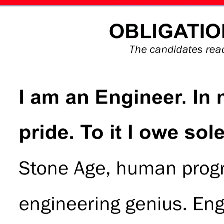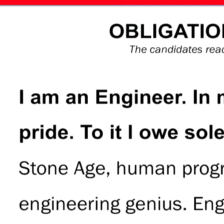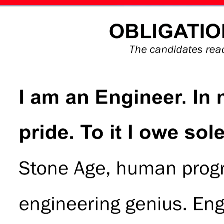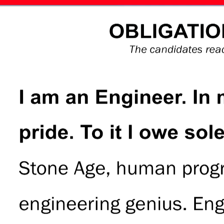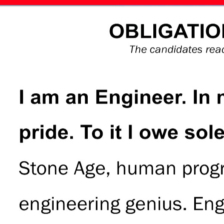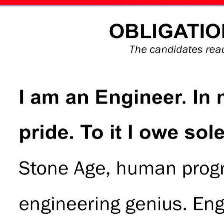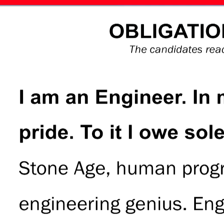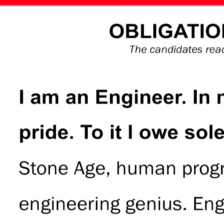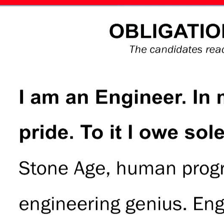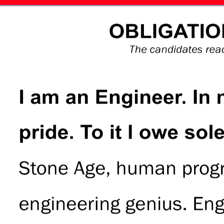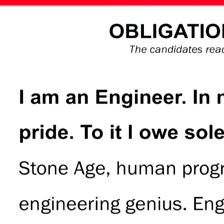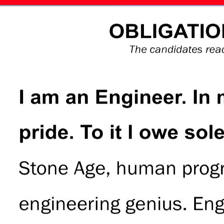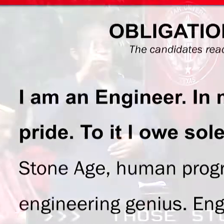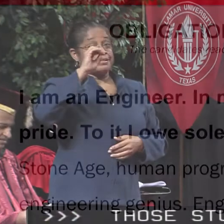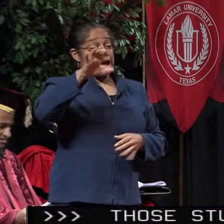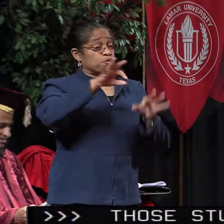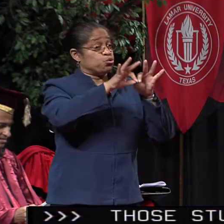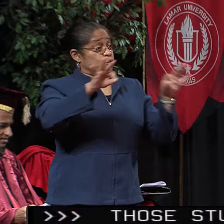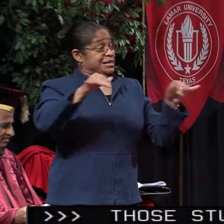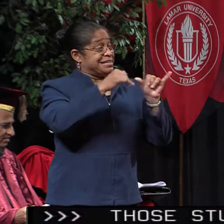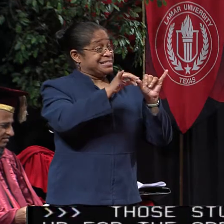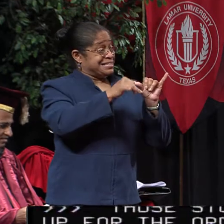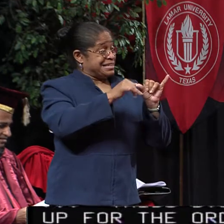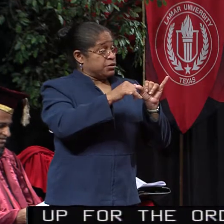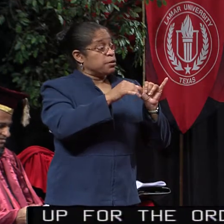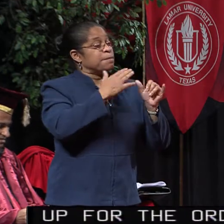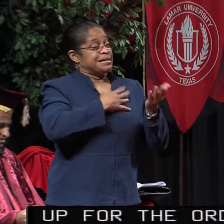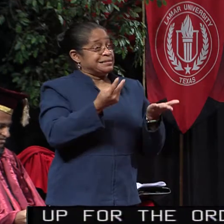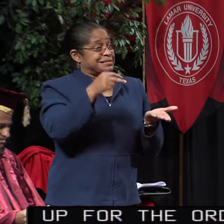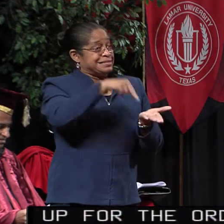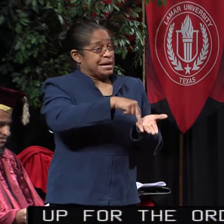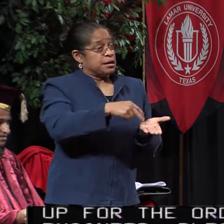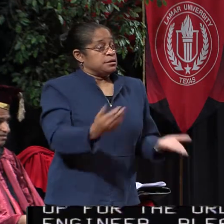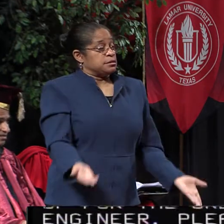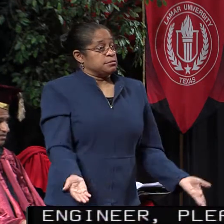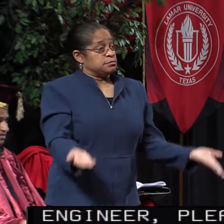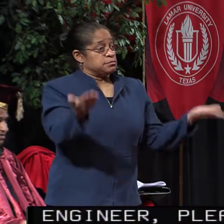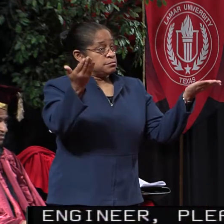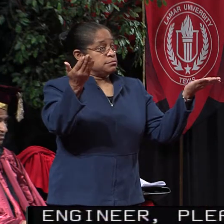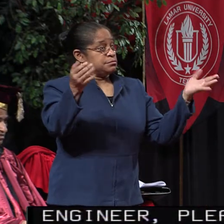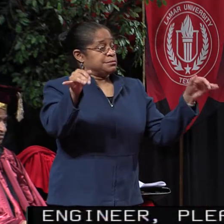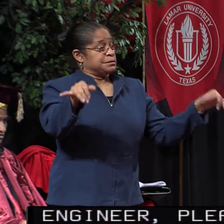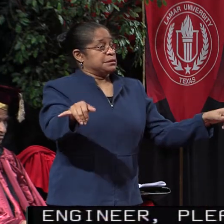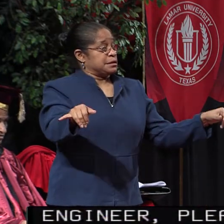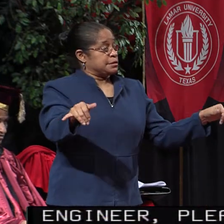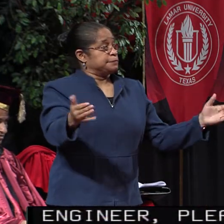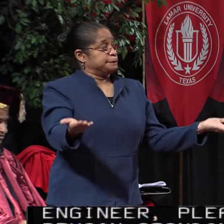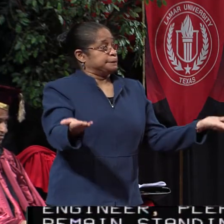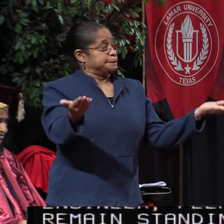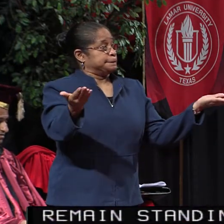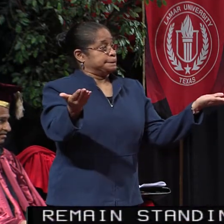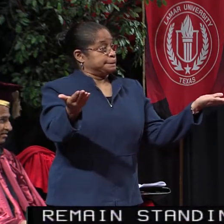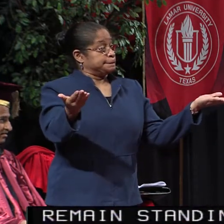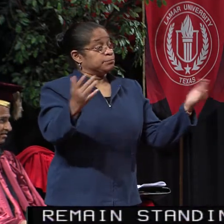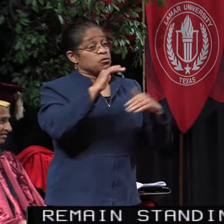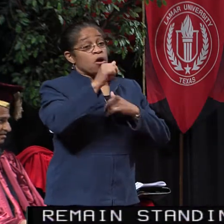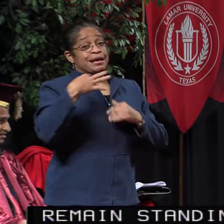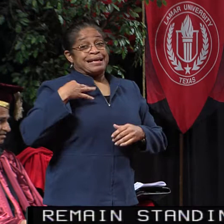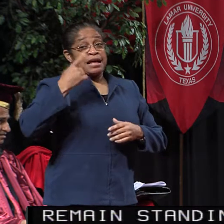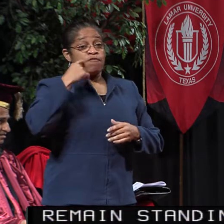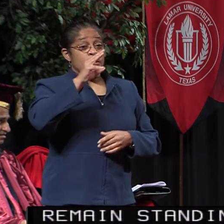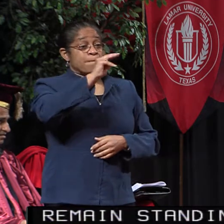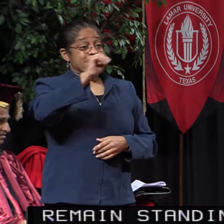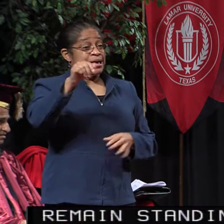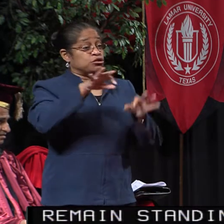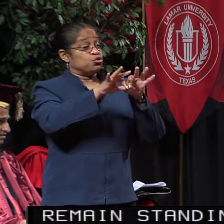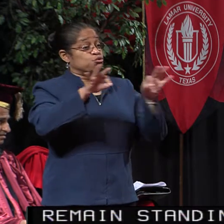Would all candidates for the doctoral degree in engineering please stand and remain standing? Would all candidates for the